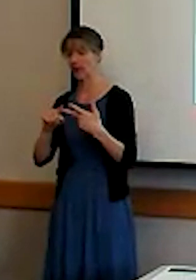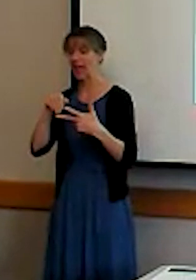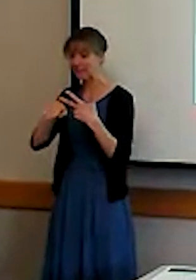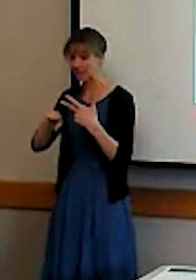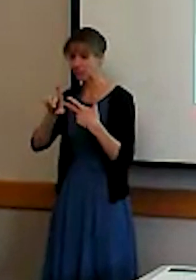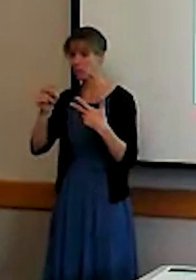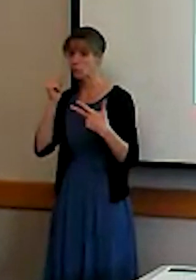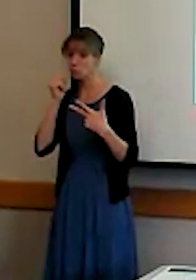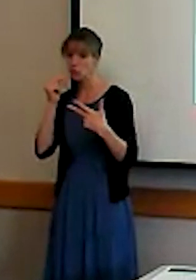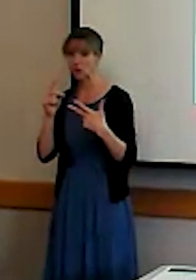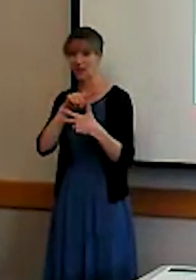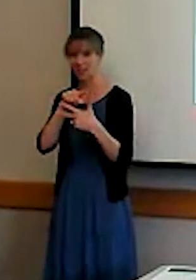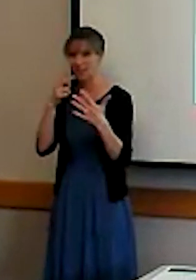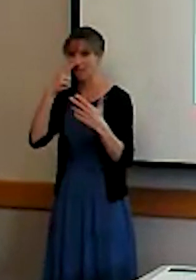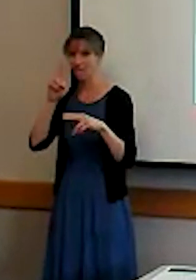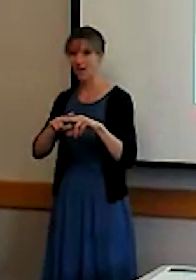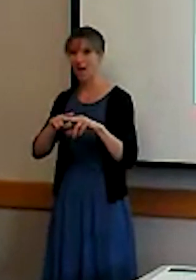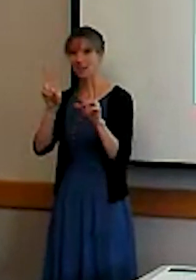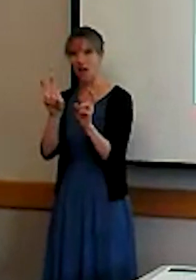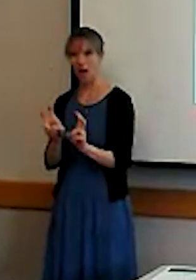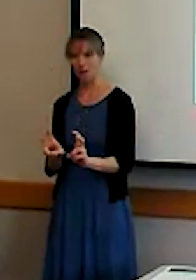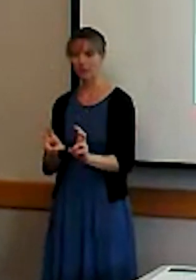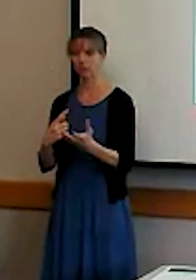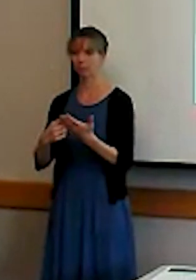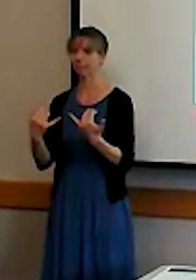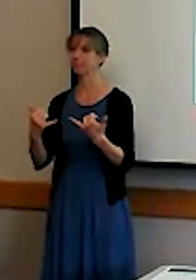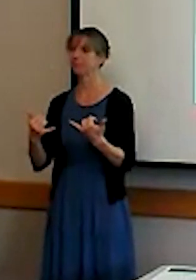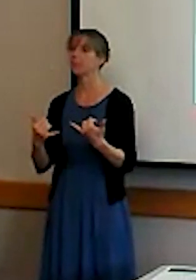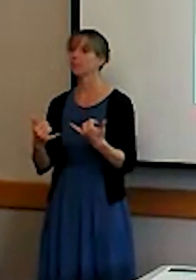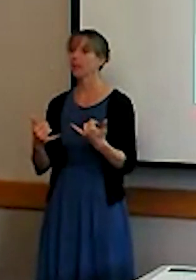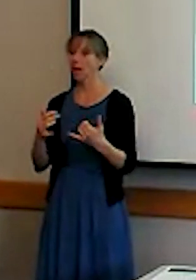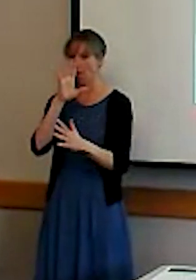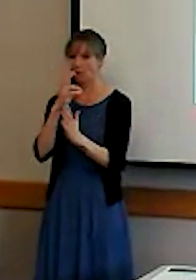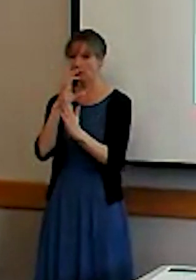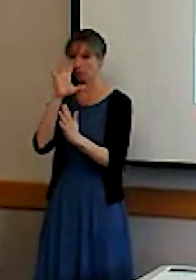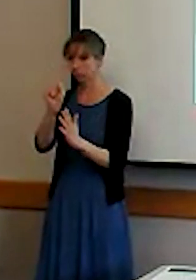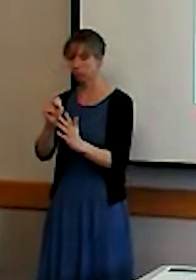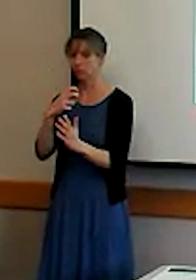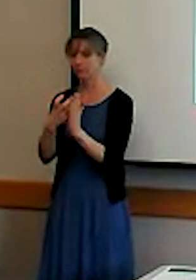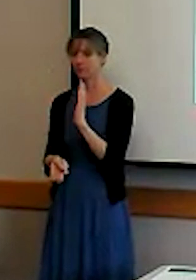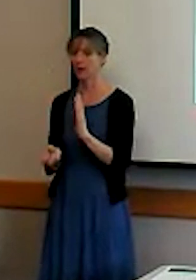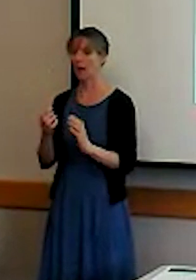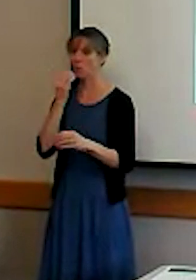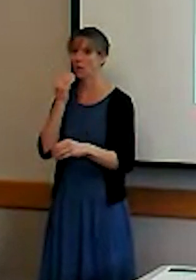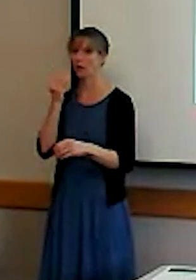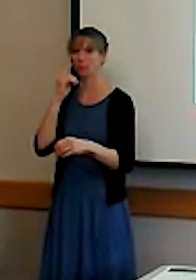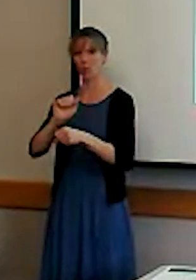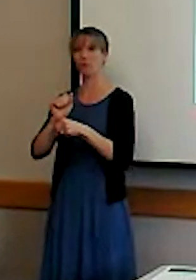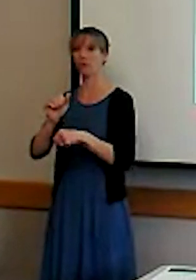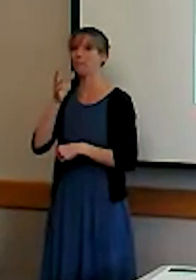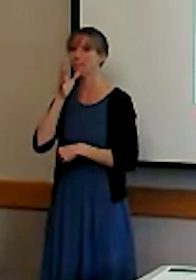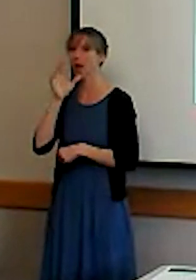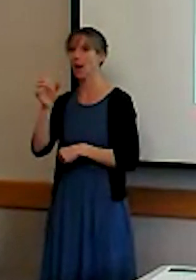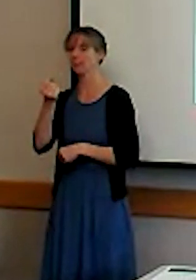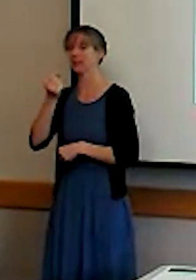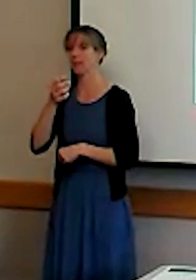nutrition, all of those fun topics that we've had a lot of fun talking about today. I currently work for Mom's Meals. And raise